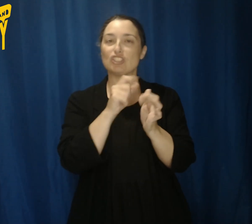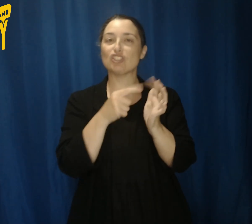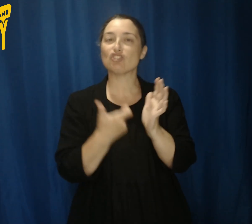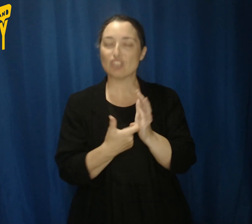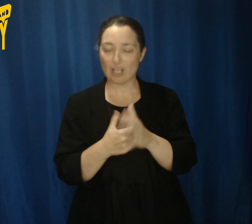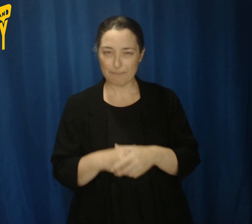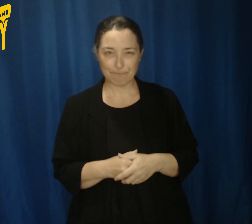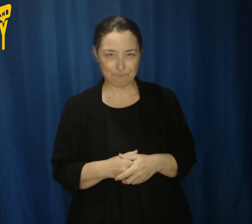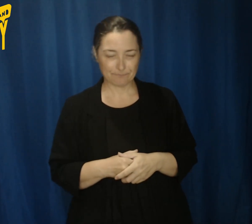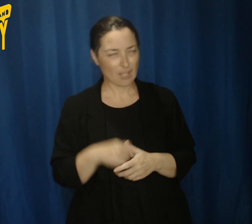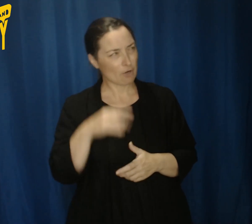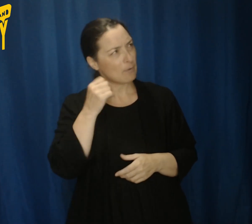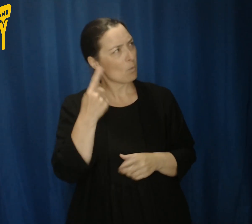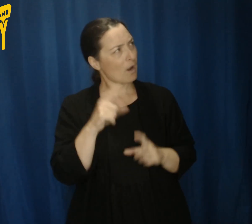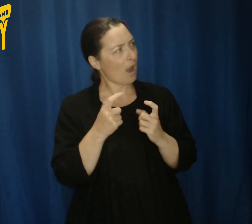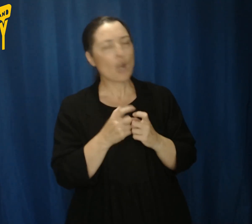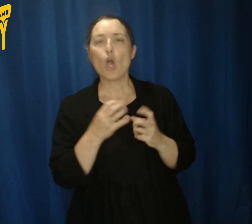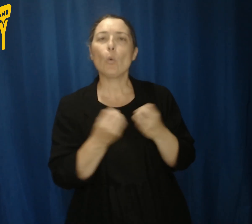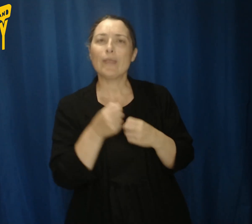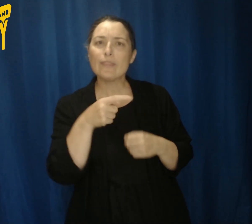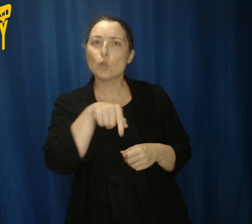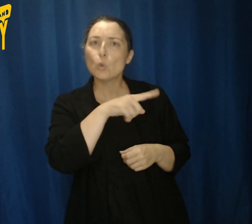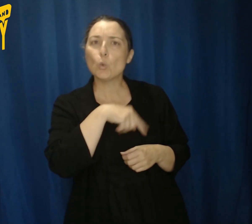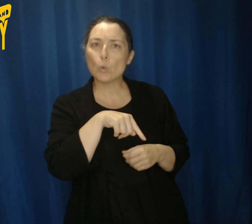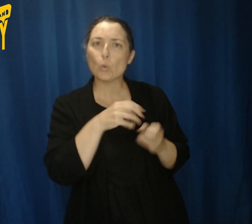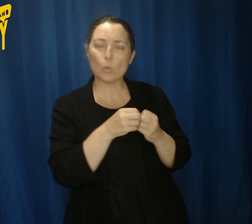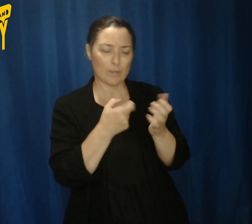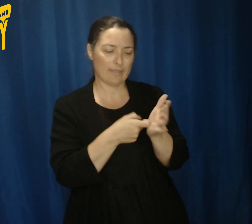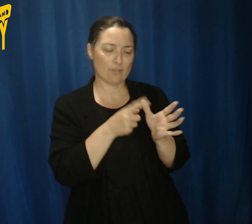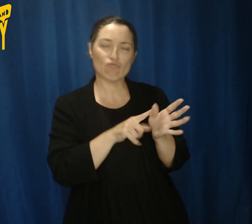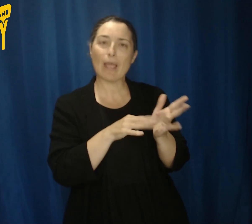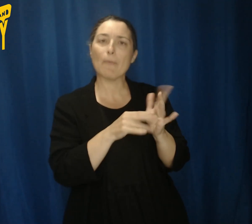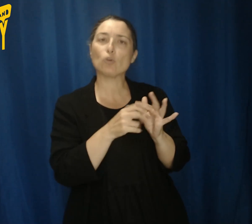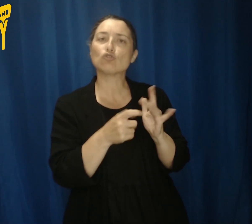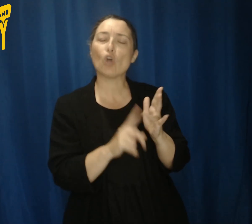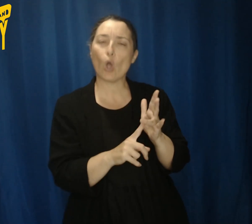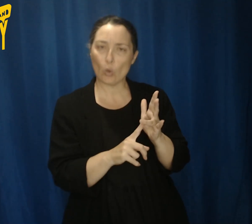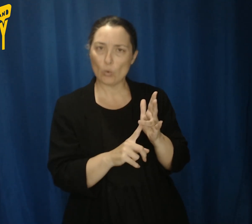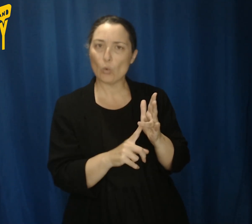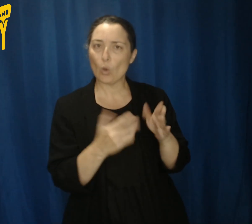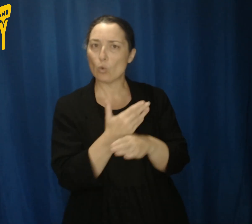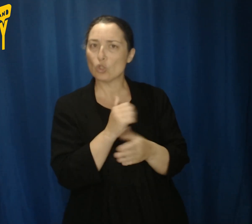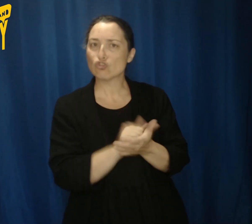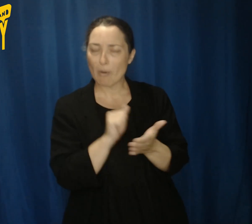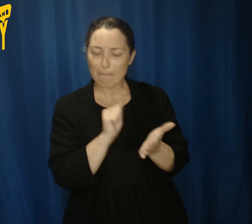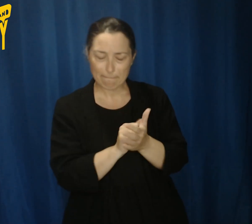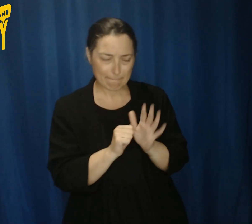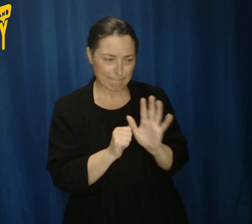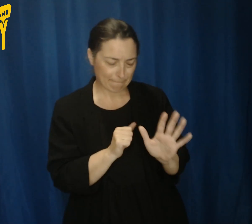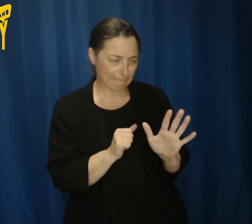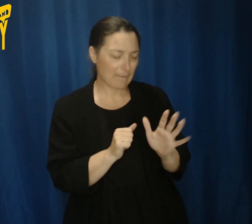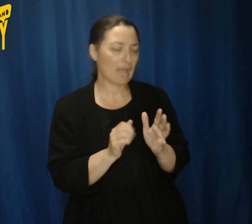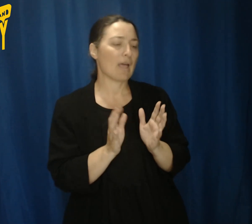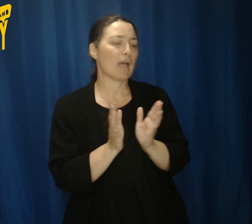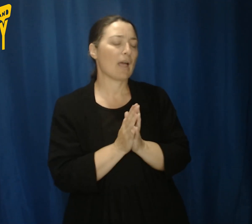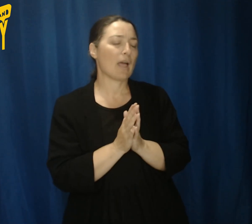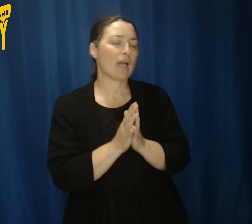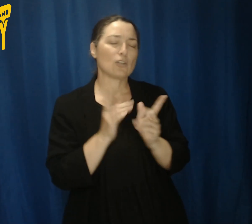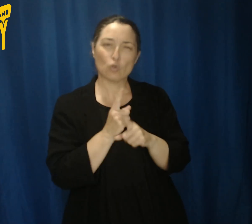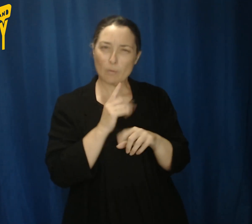class, no, it was with you guys, with Raimondo, sorry. It was a workshop with us and Raimondo, and we were talking about Mr. Ginger, and he just seemed